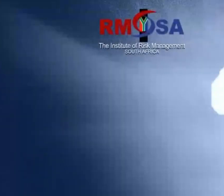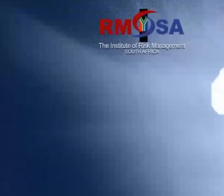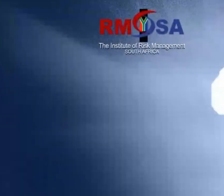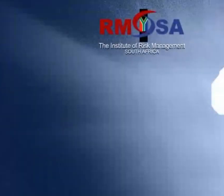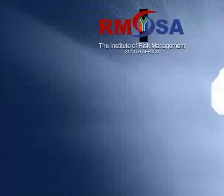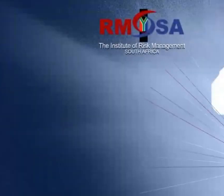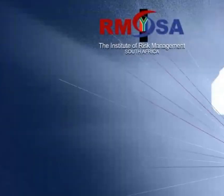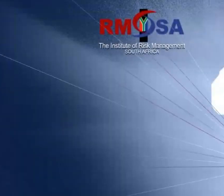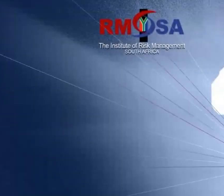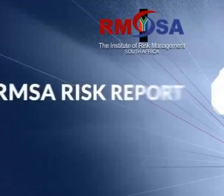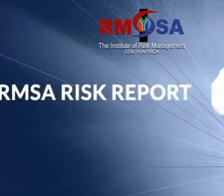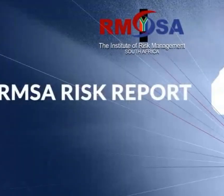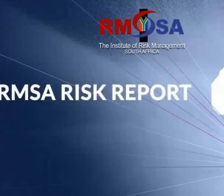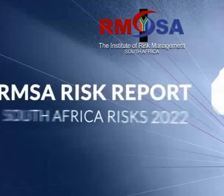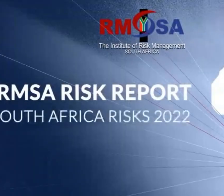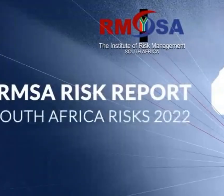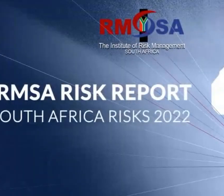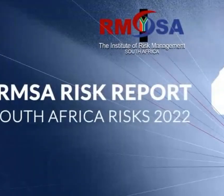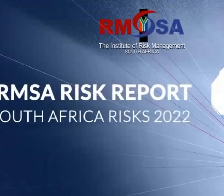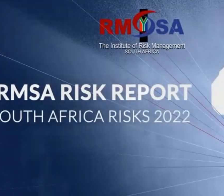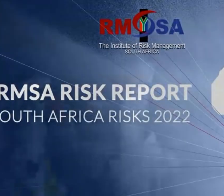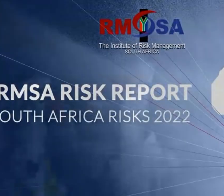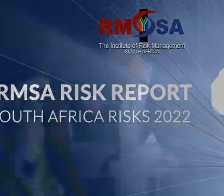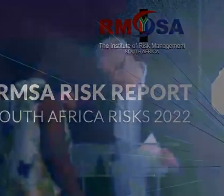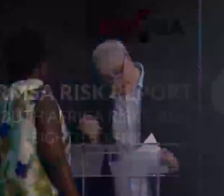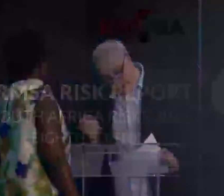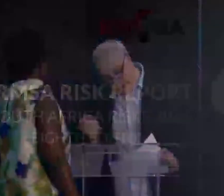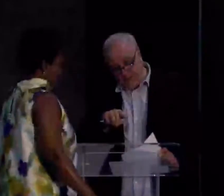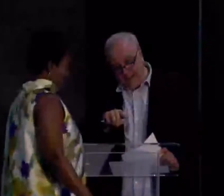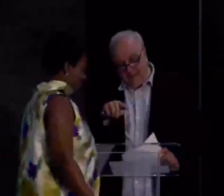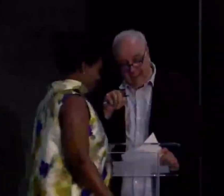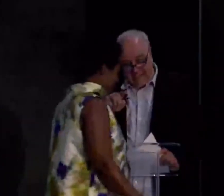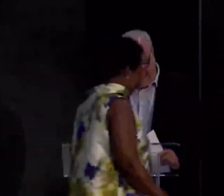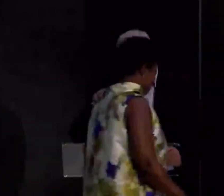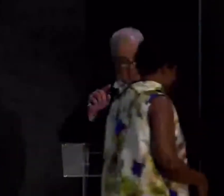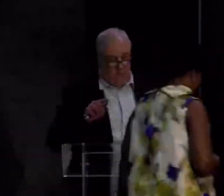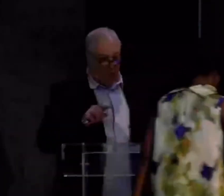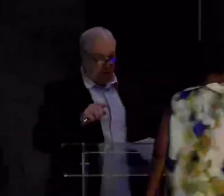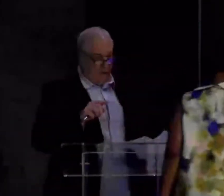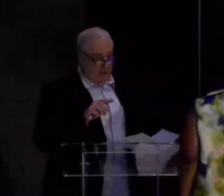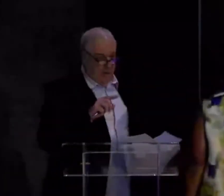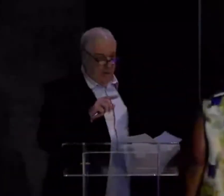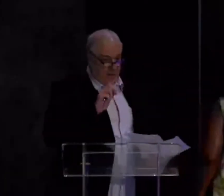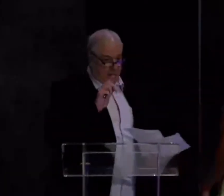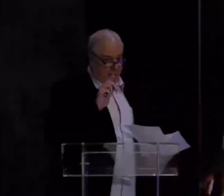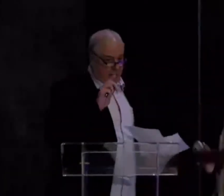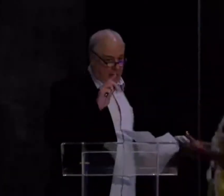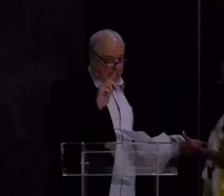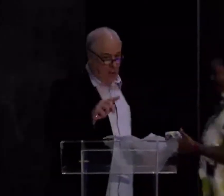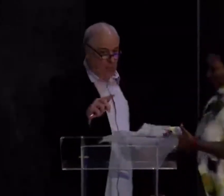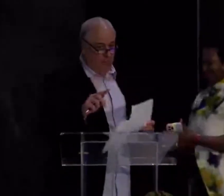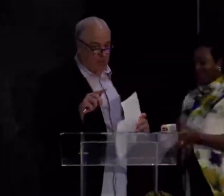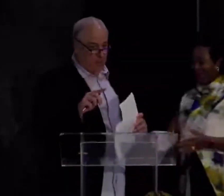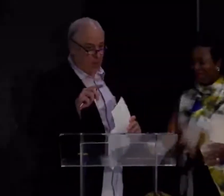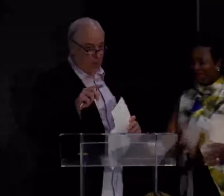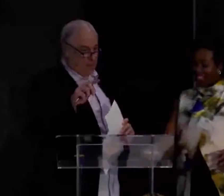When I asked you this morning how you were feeling, please turn around and tell everyone how